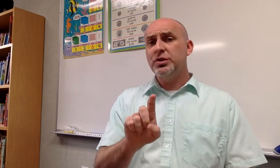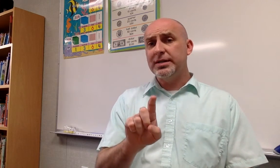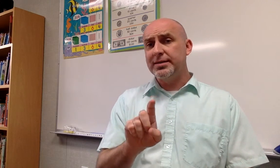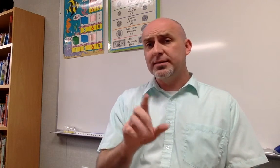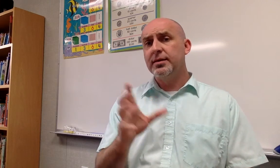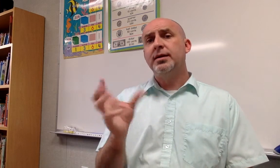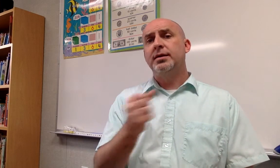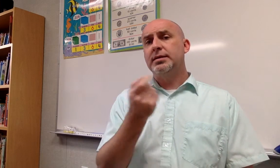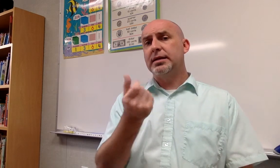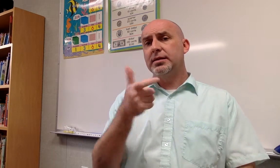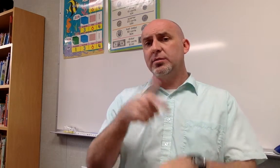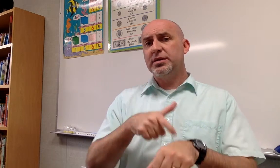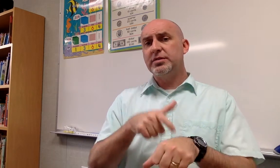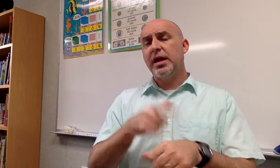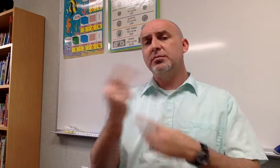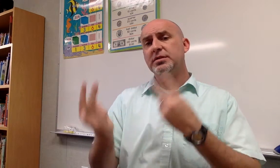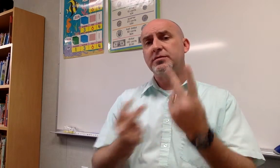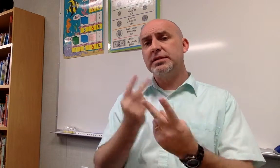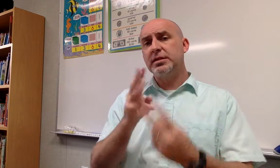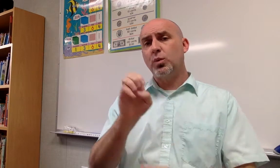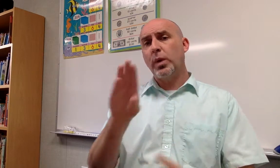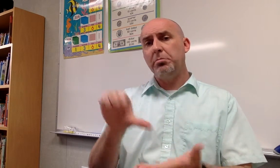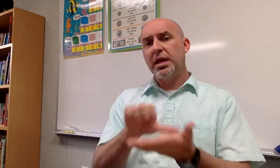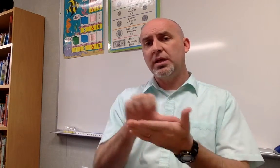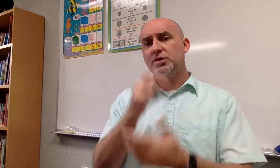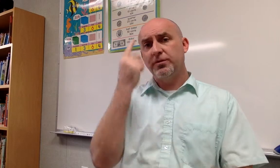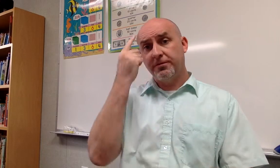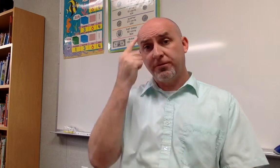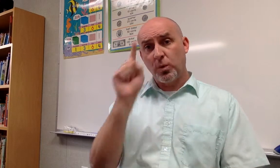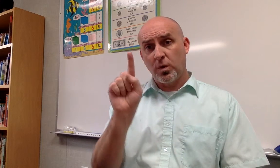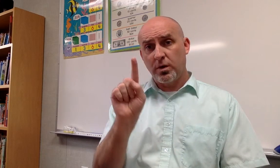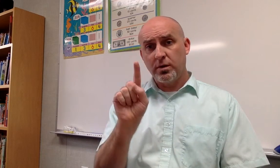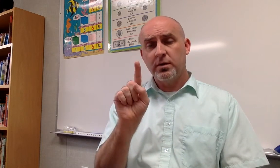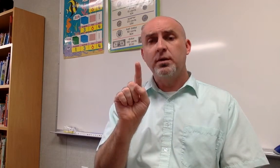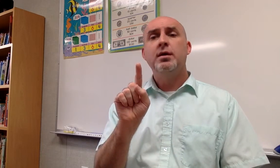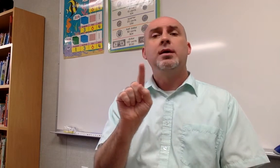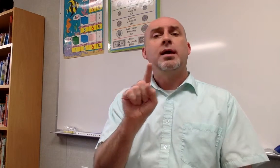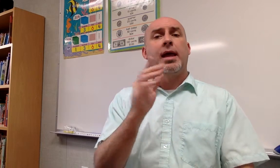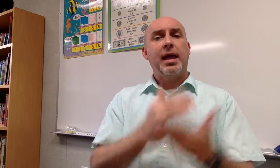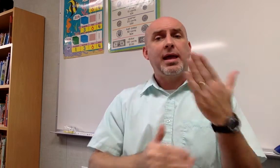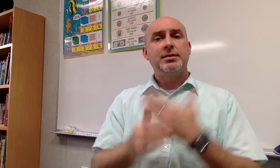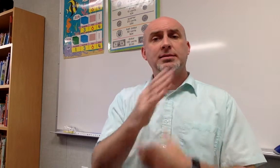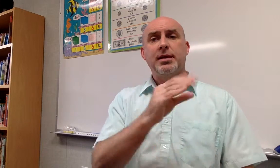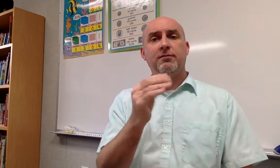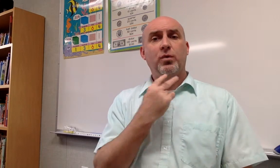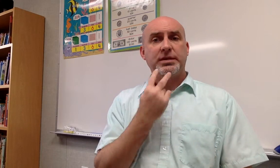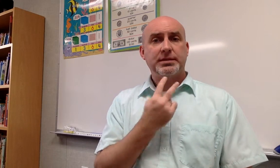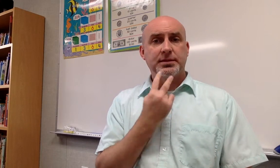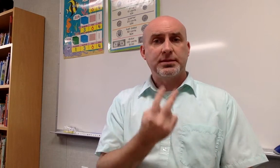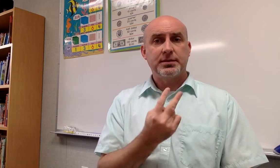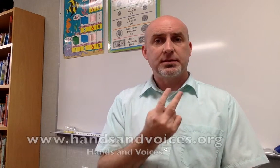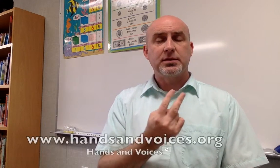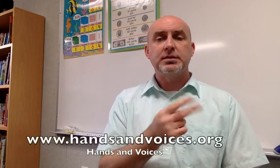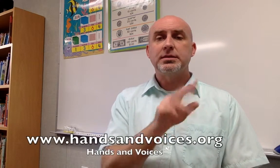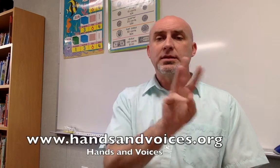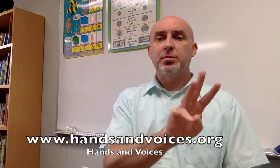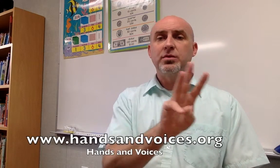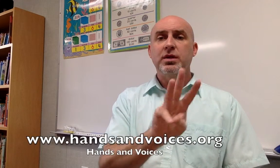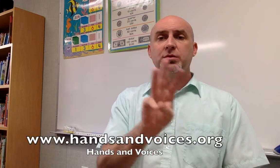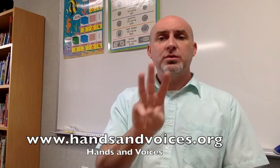should take a little bit of time to visit the webpage for Hands and Voices. It's